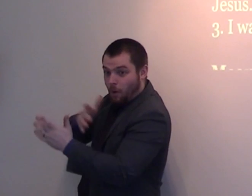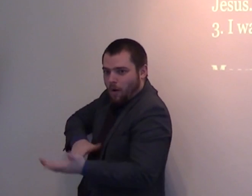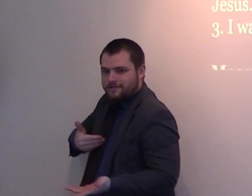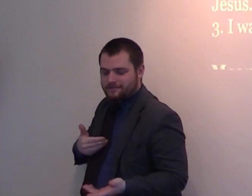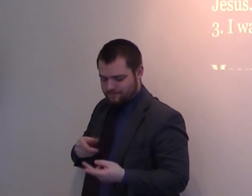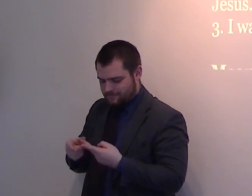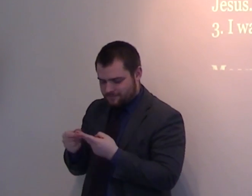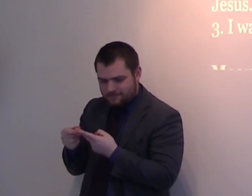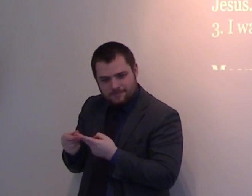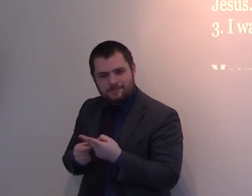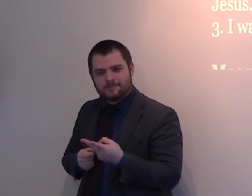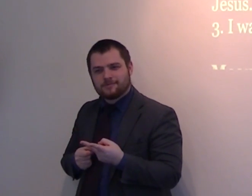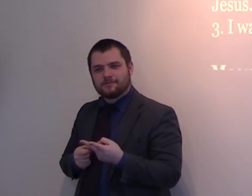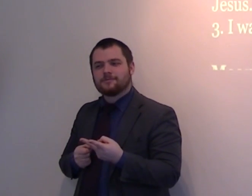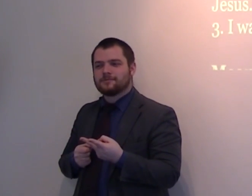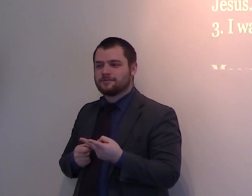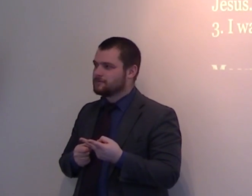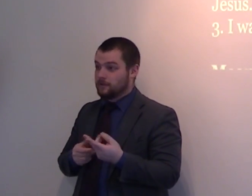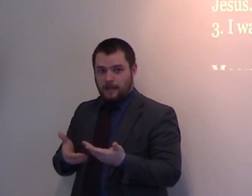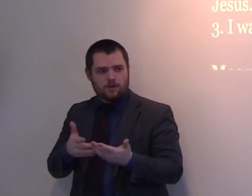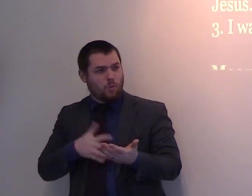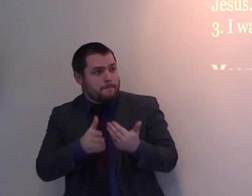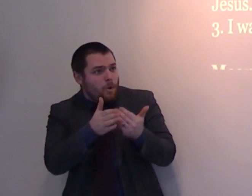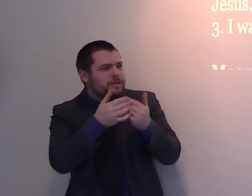Number two, I want to tell more people about Jesus.